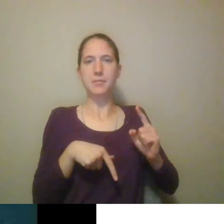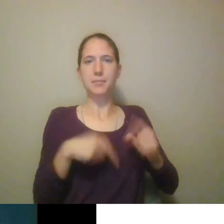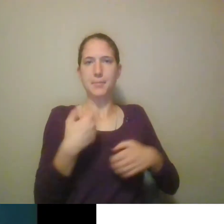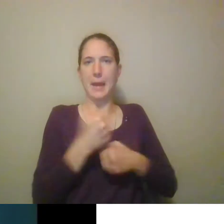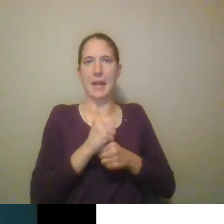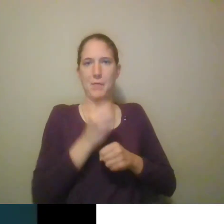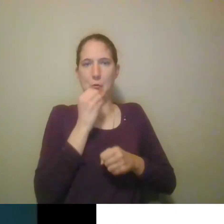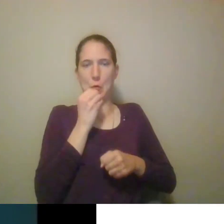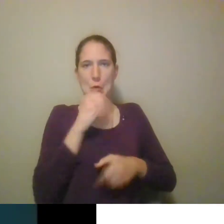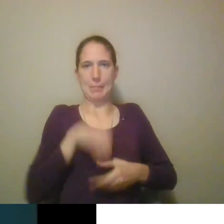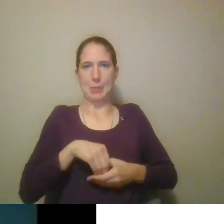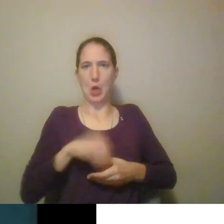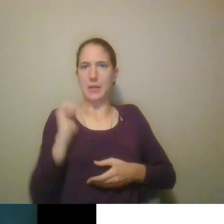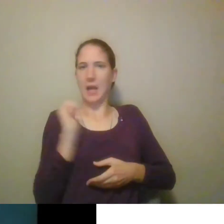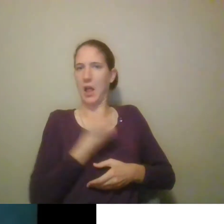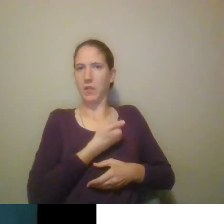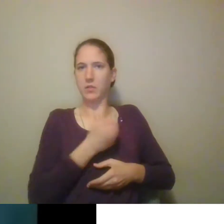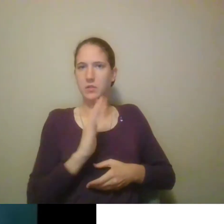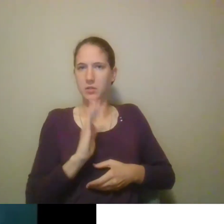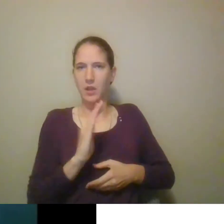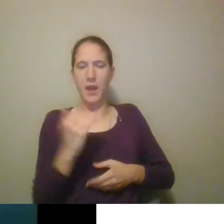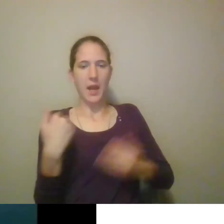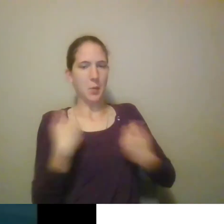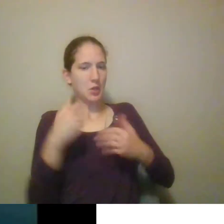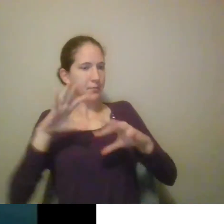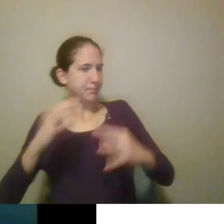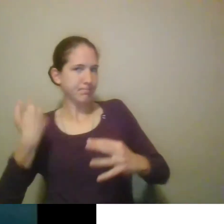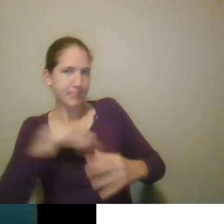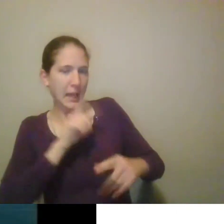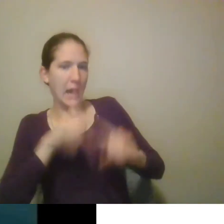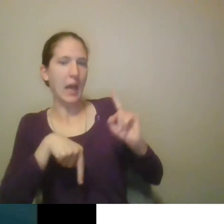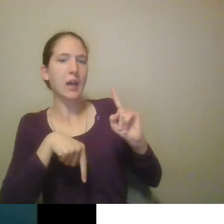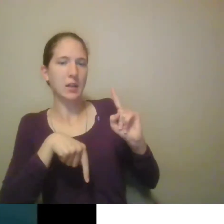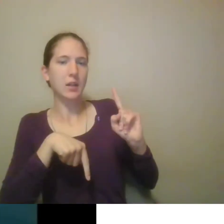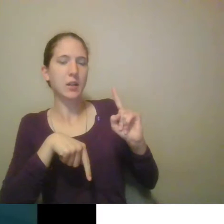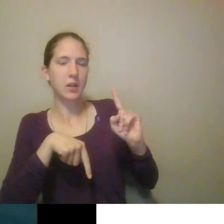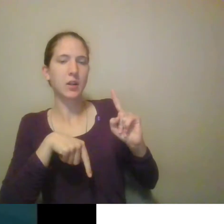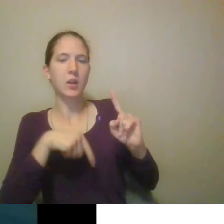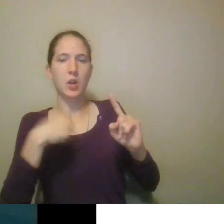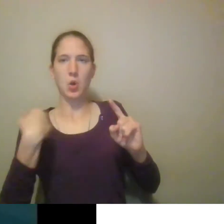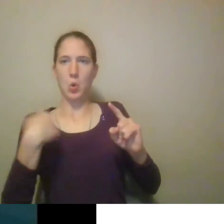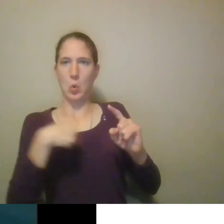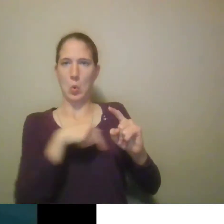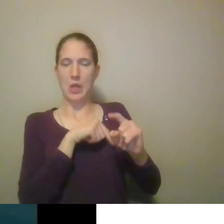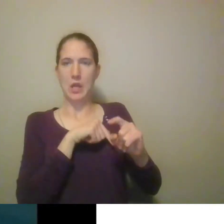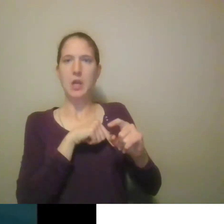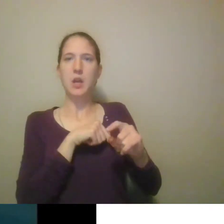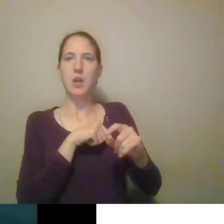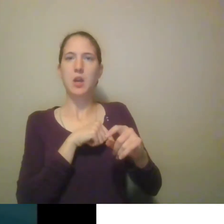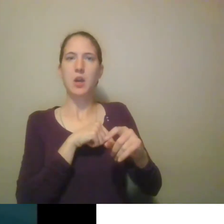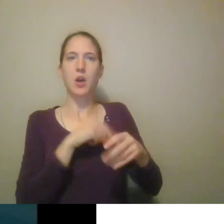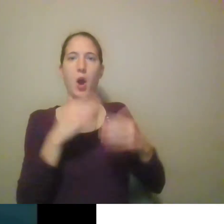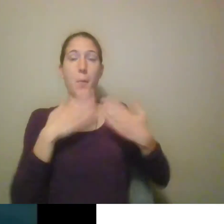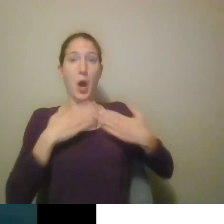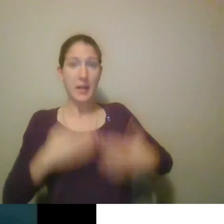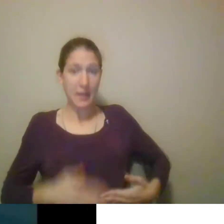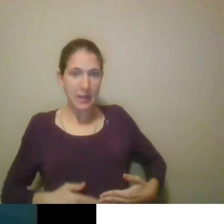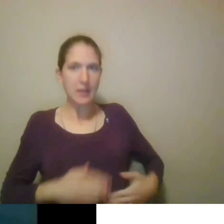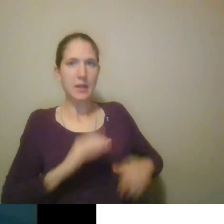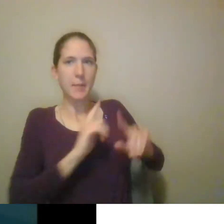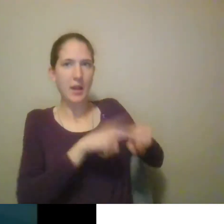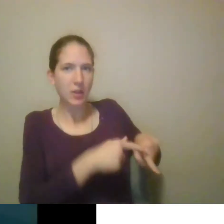All right? Animals aren't designed to do that. Animals are designed to use the food that's already being made by the